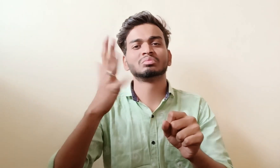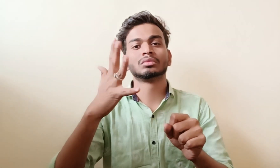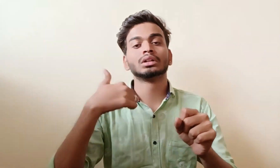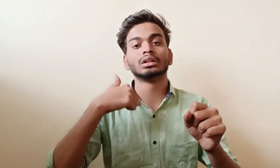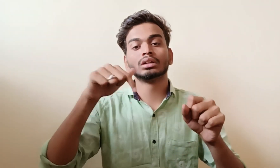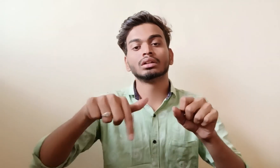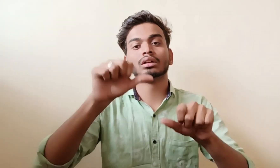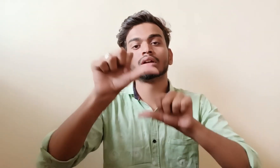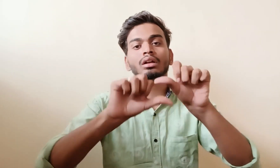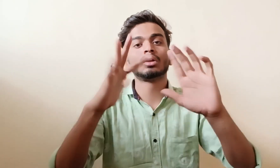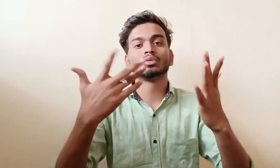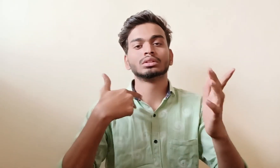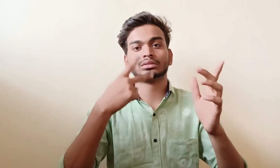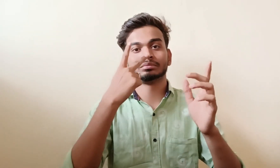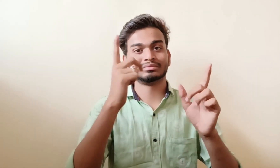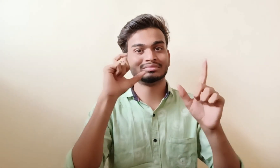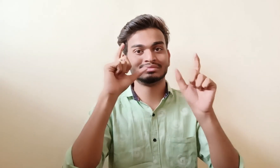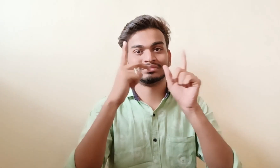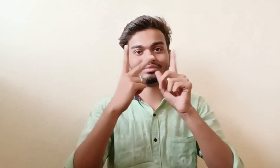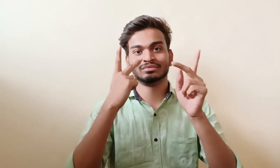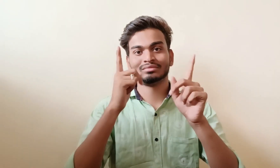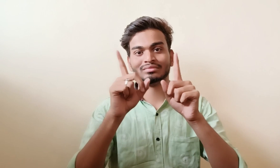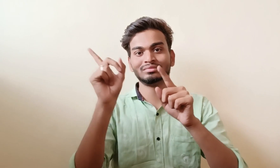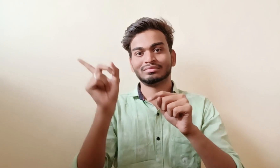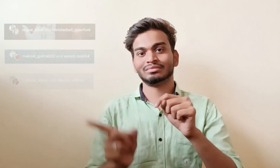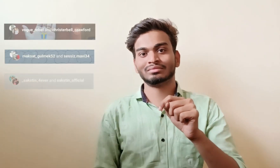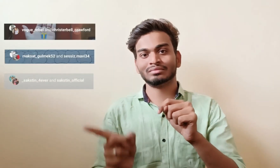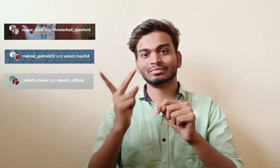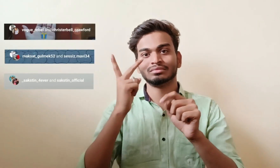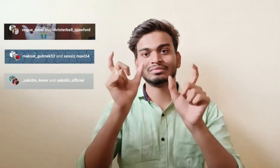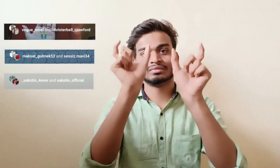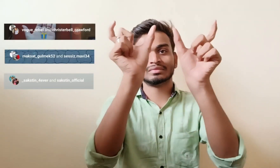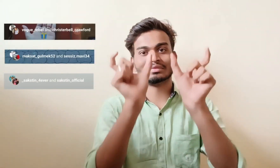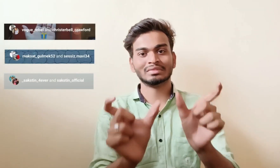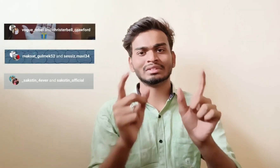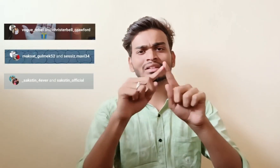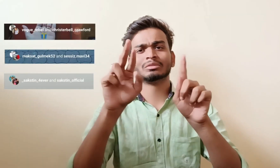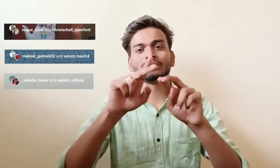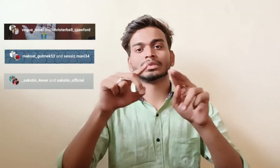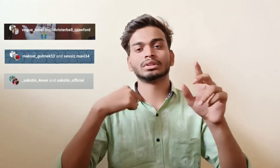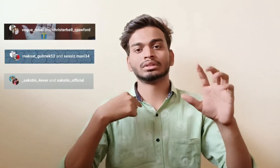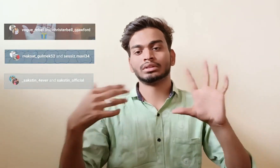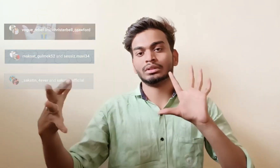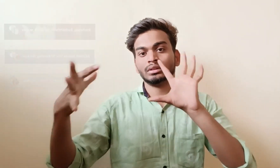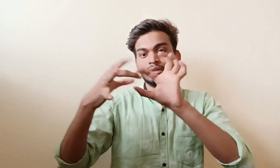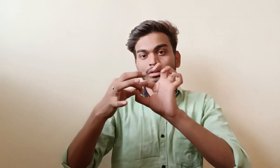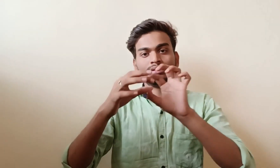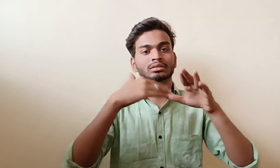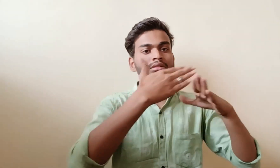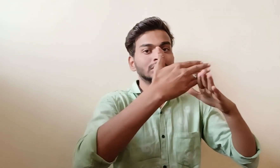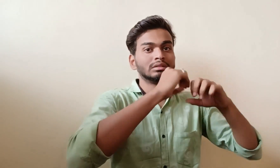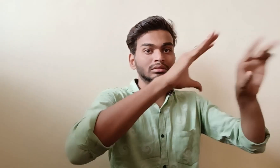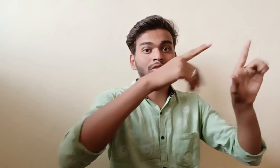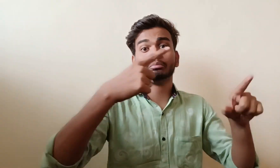tag don't important. And how to solve setting you with